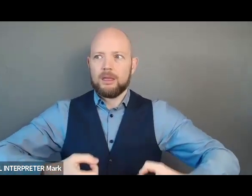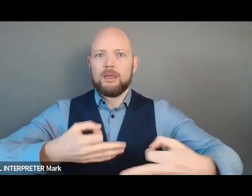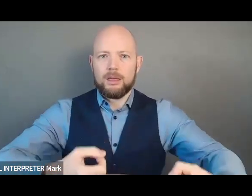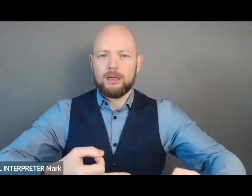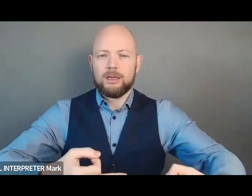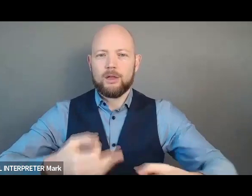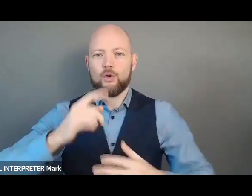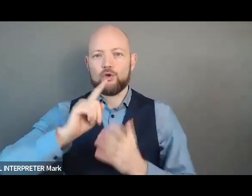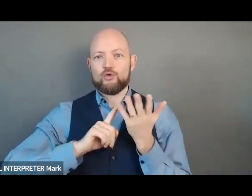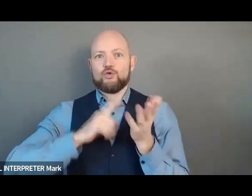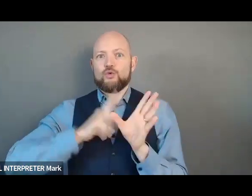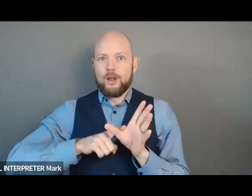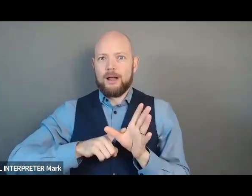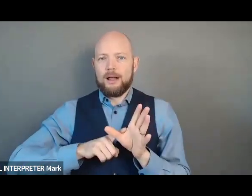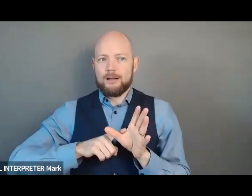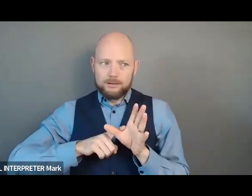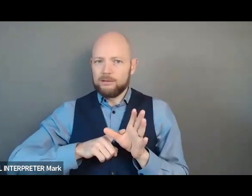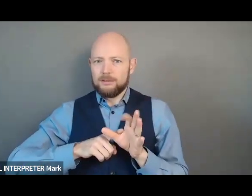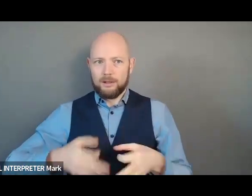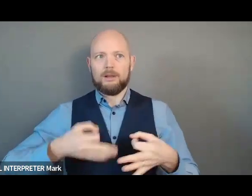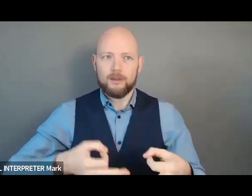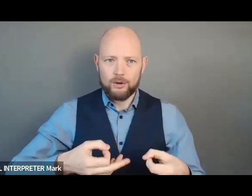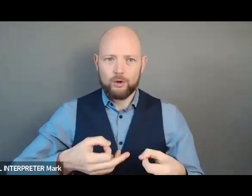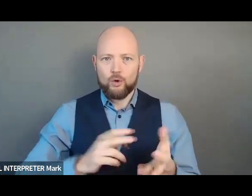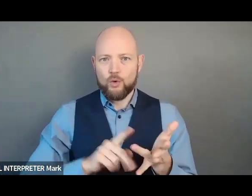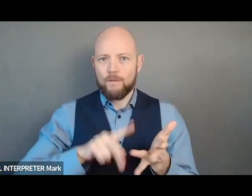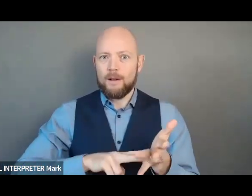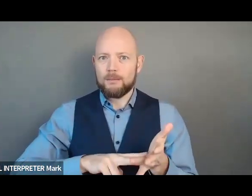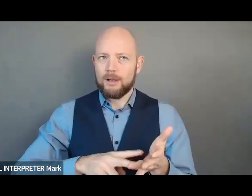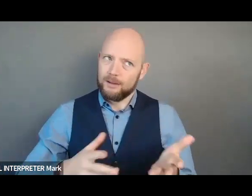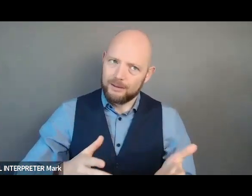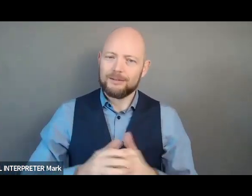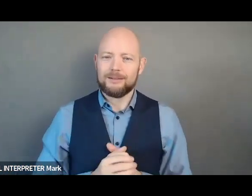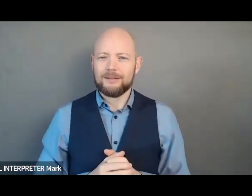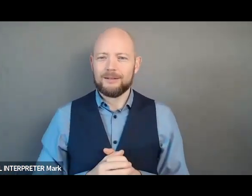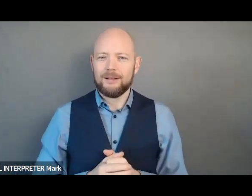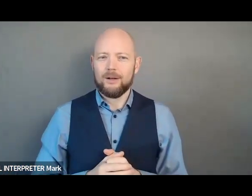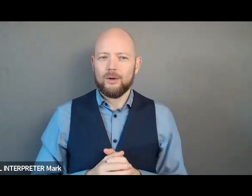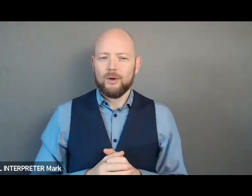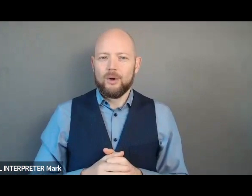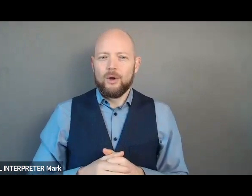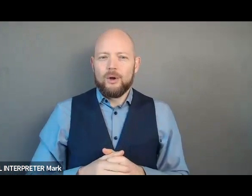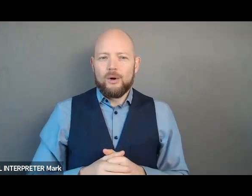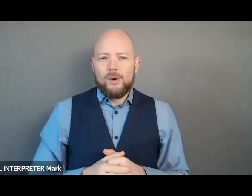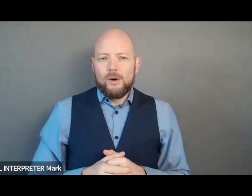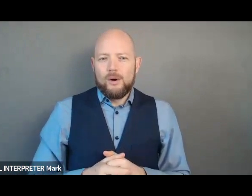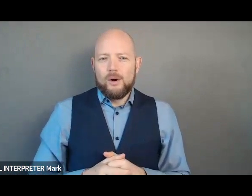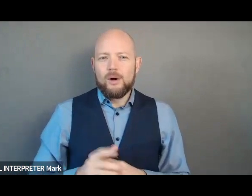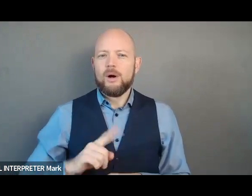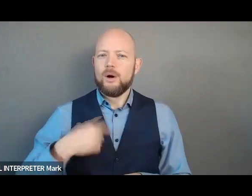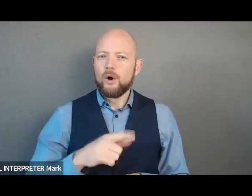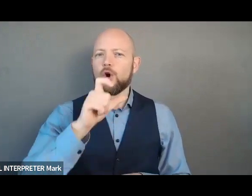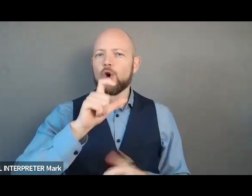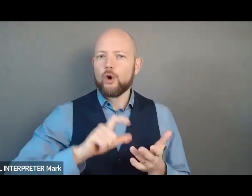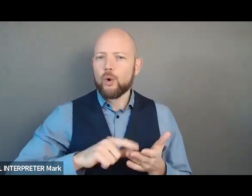November. It was a real challenge getting people, and I think the composition of our co-design collaborators